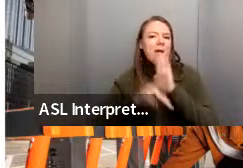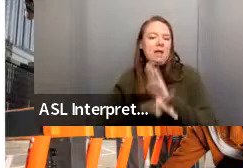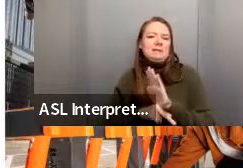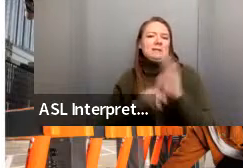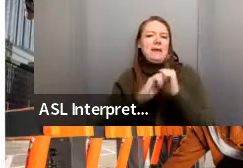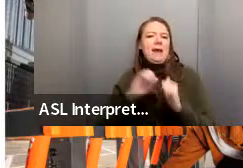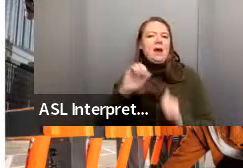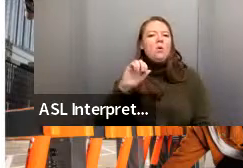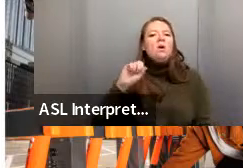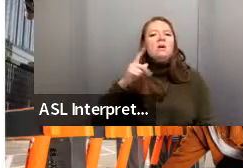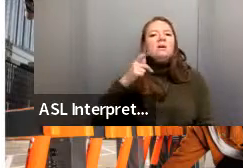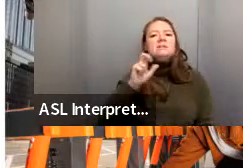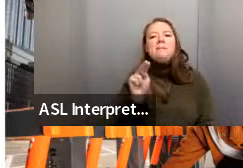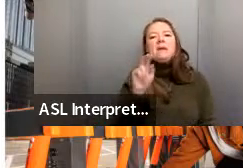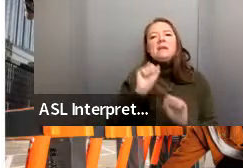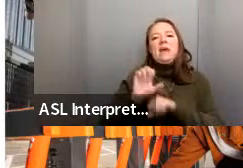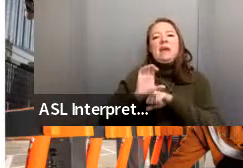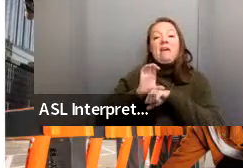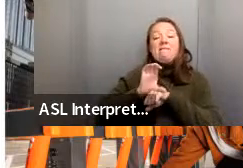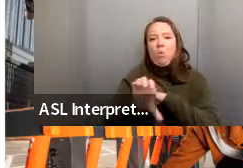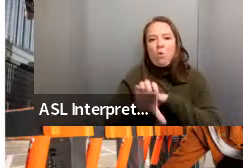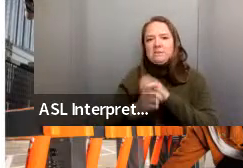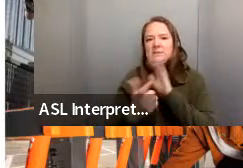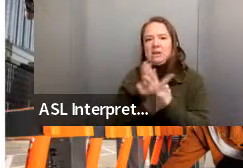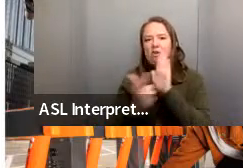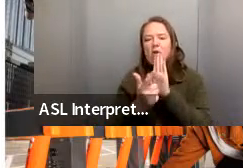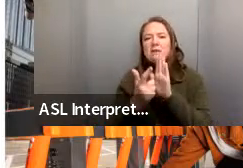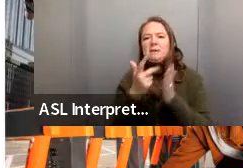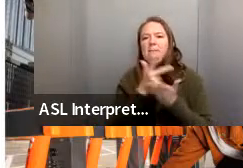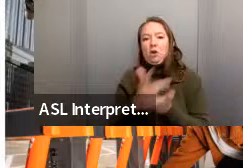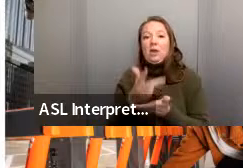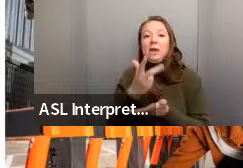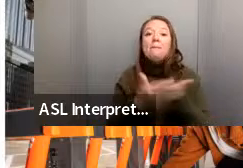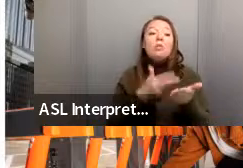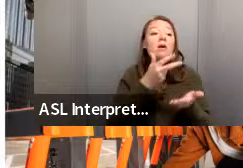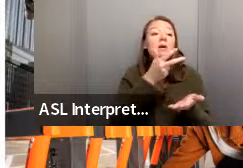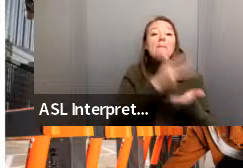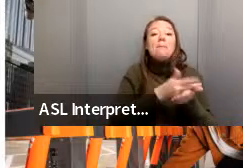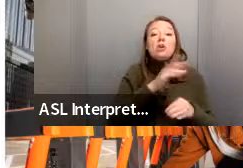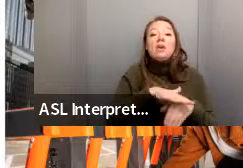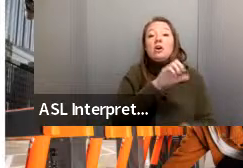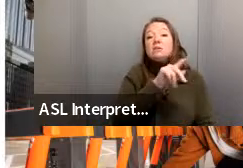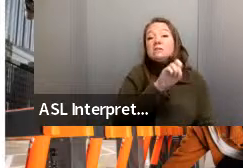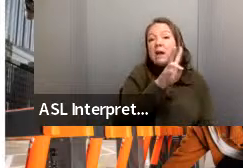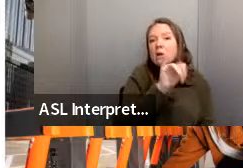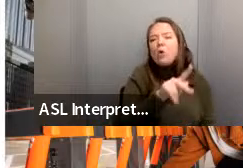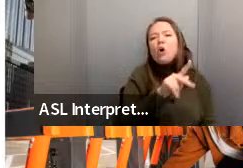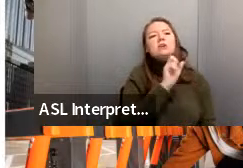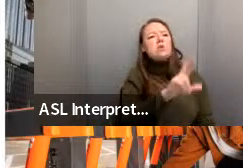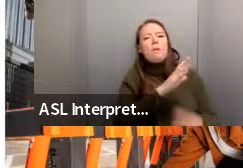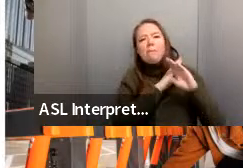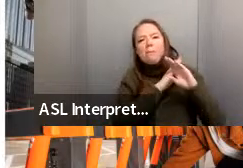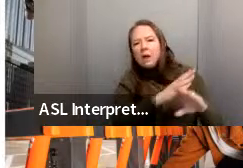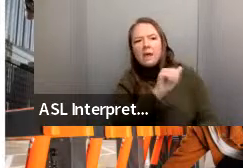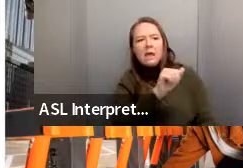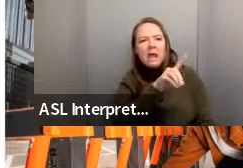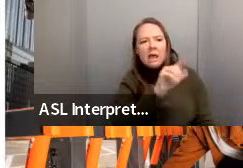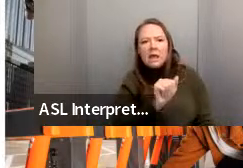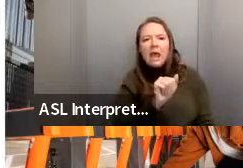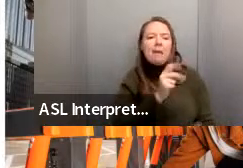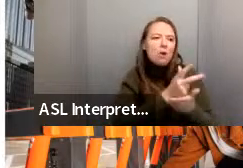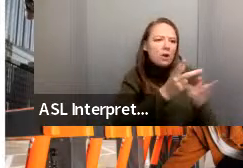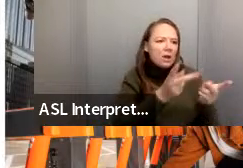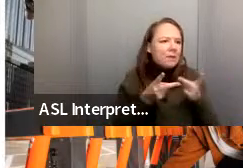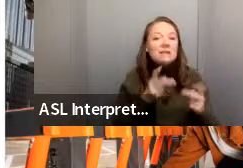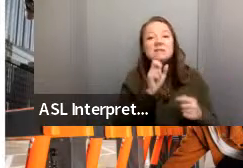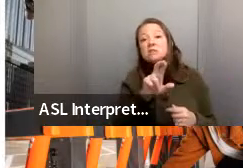enforcing incorrect parking. This would include parking on sidewalks as well as blocking any loading zones, ADA spots, things like that. And this could